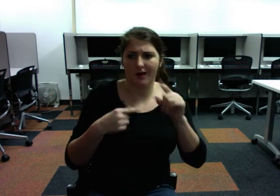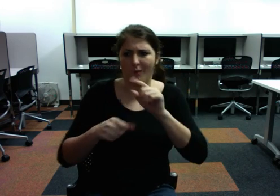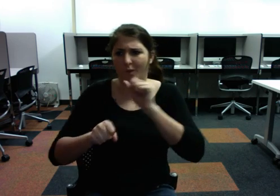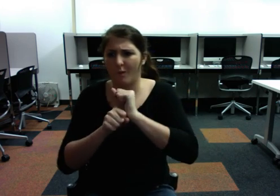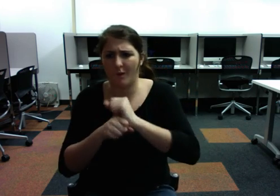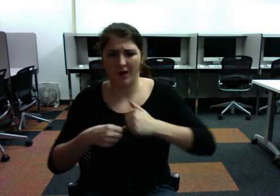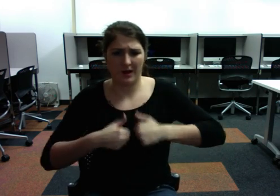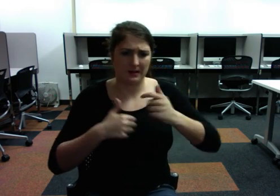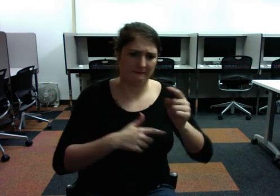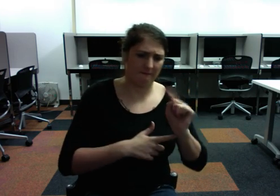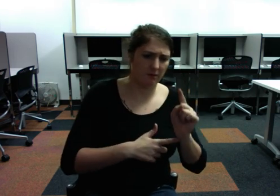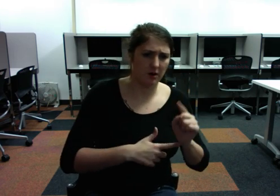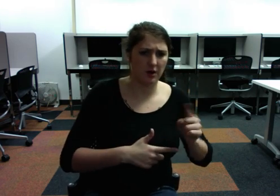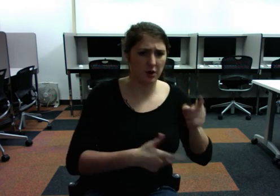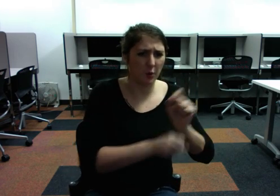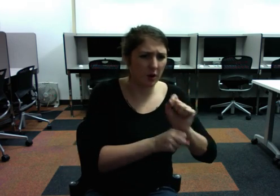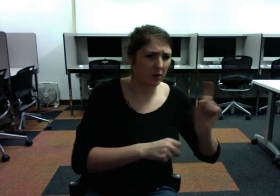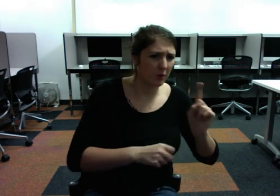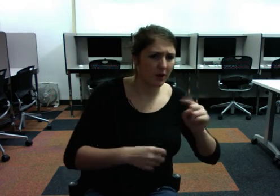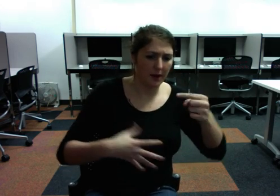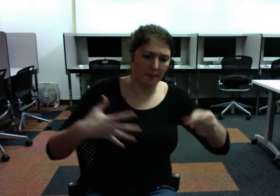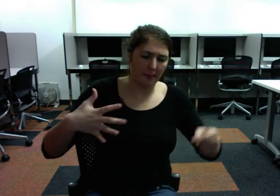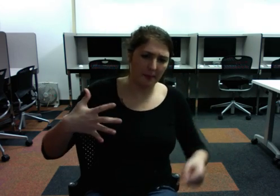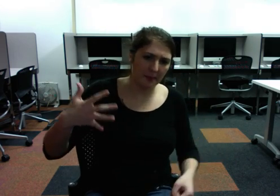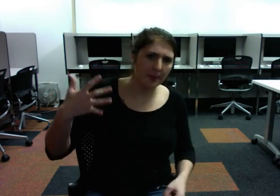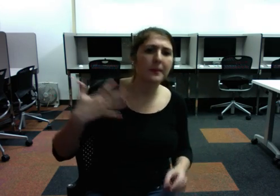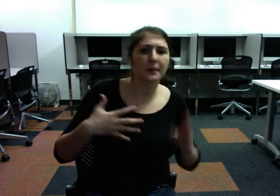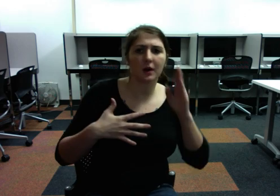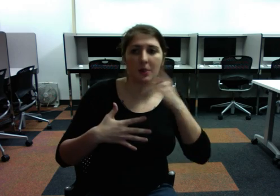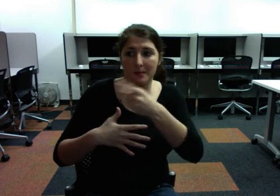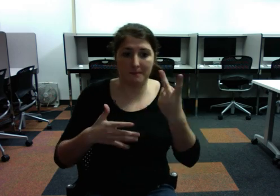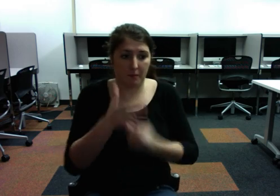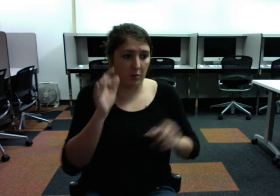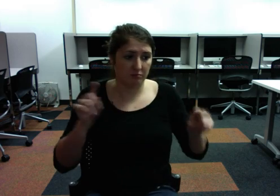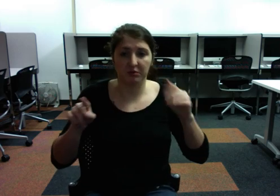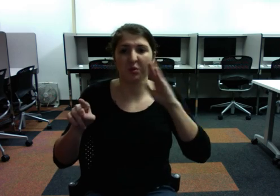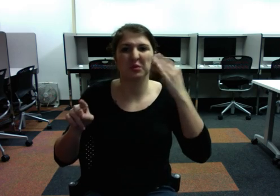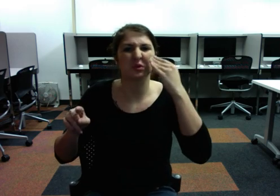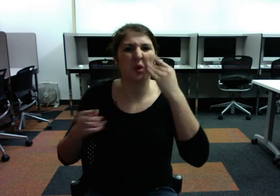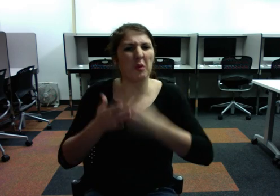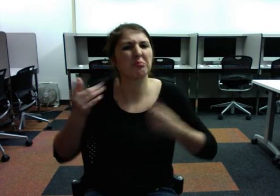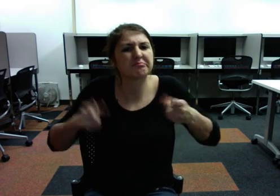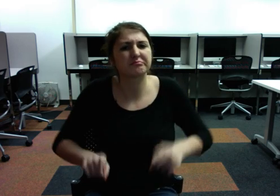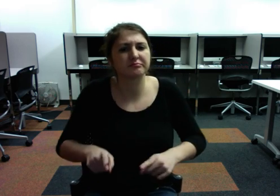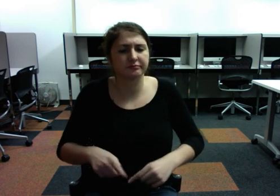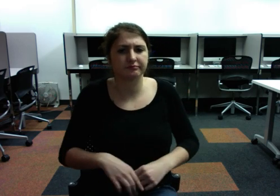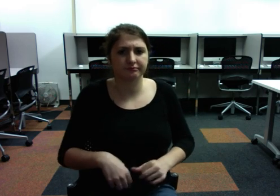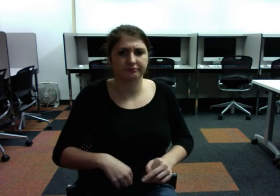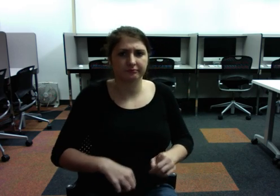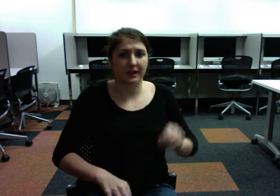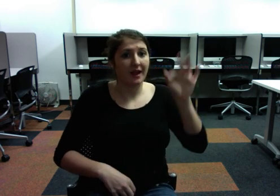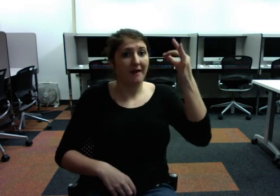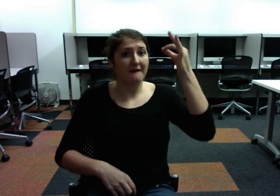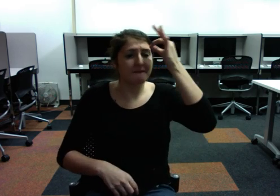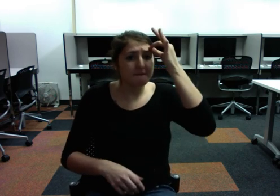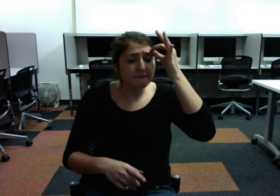medical condition? What happened? Those type of questions. In a federal case, there's a status conference where the parties meet,